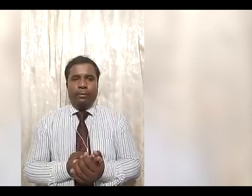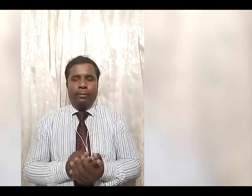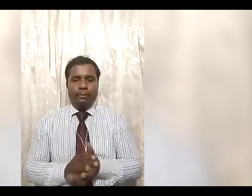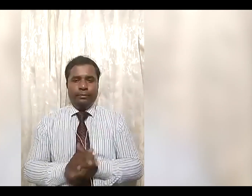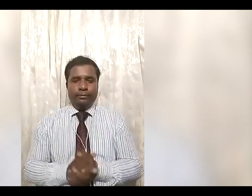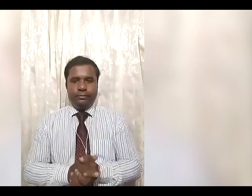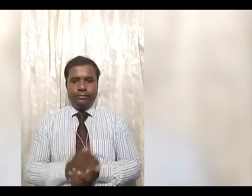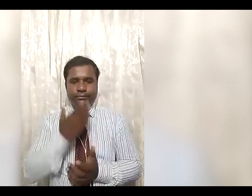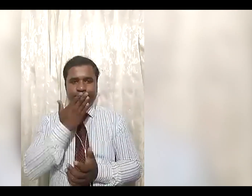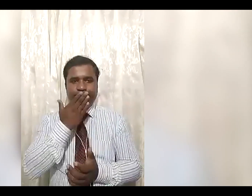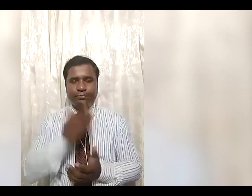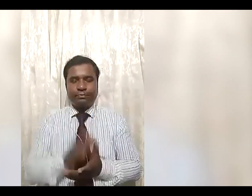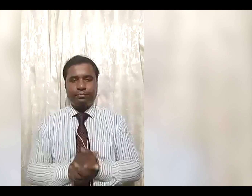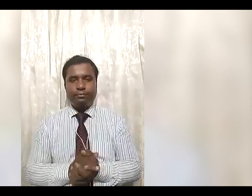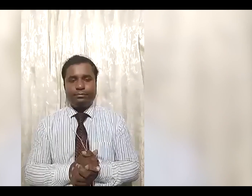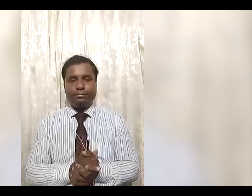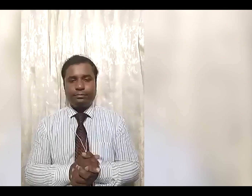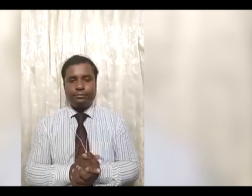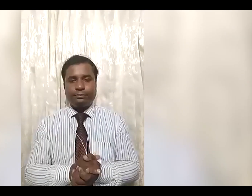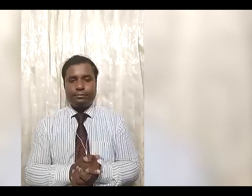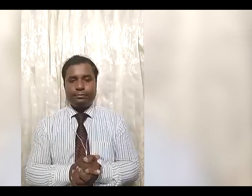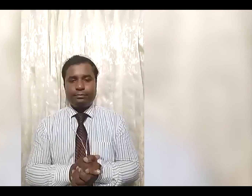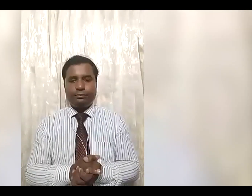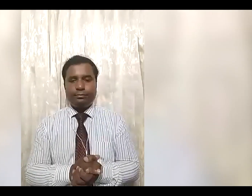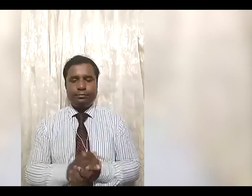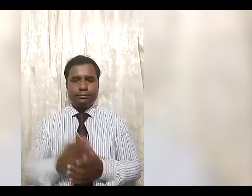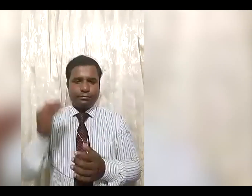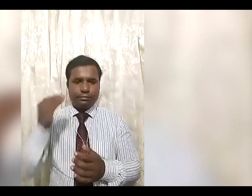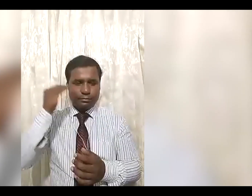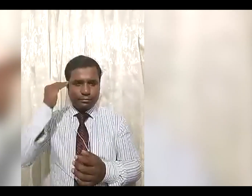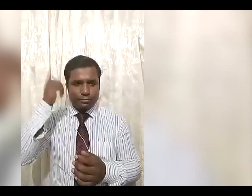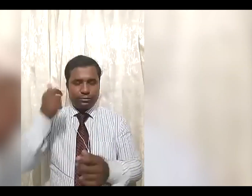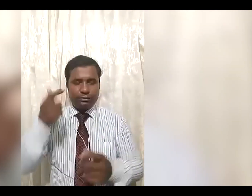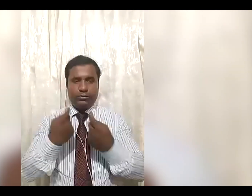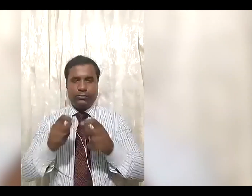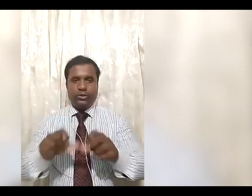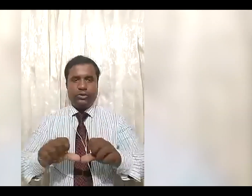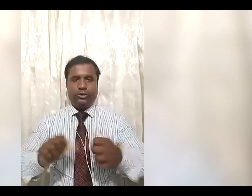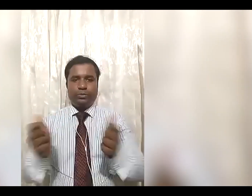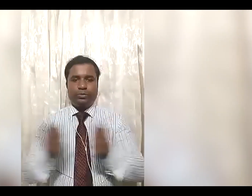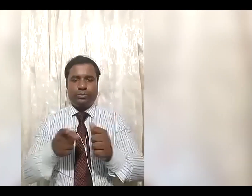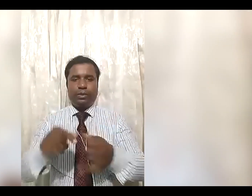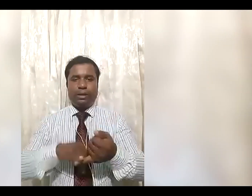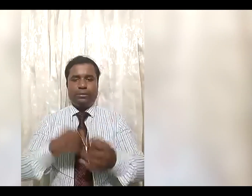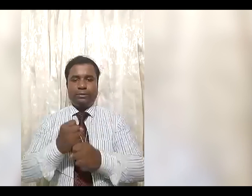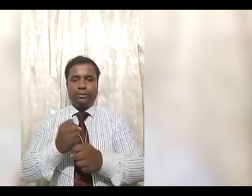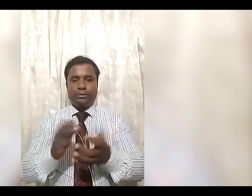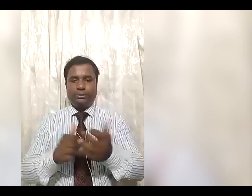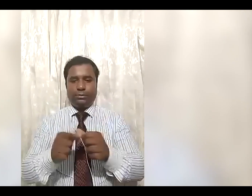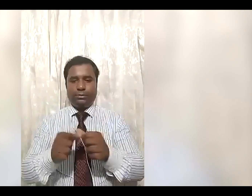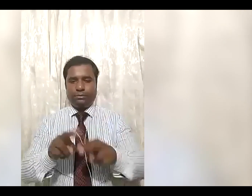Canada, there are disability benefits that you might get. So there's not as much stigma of self-identifying as